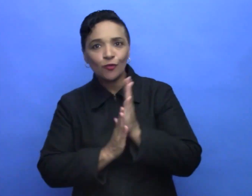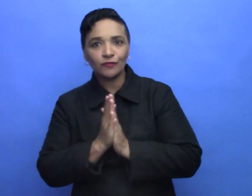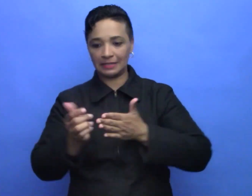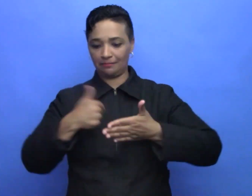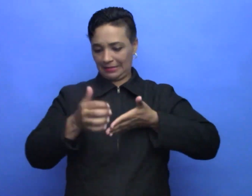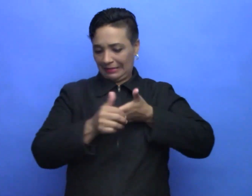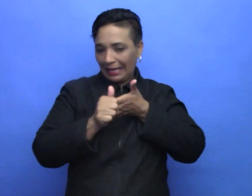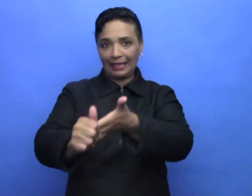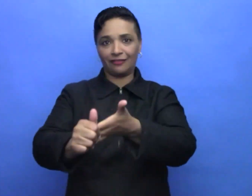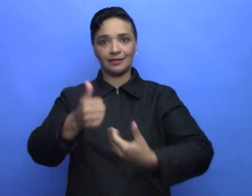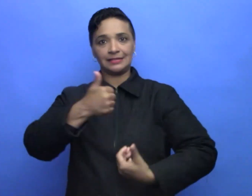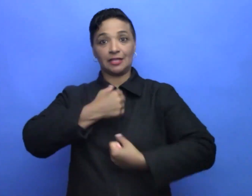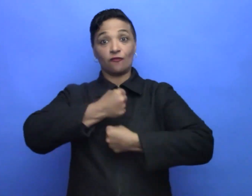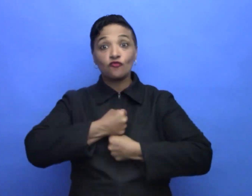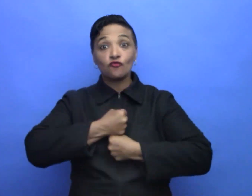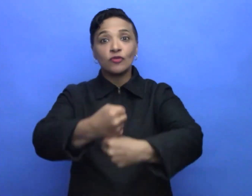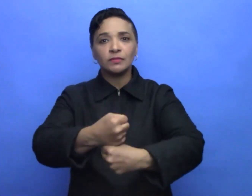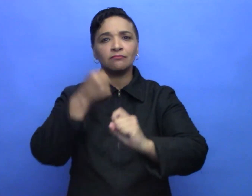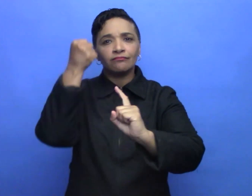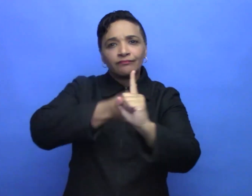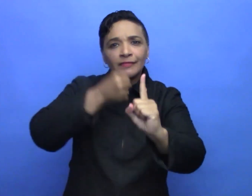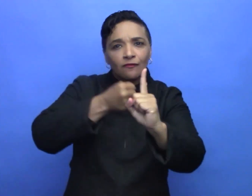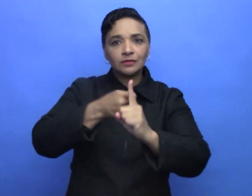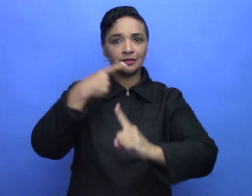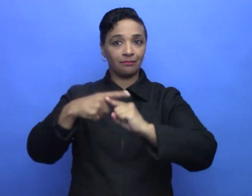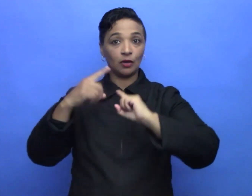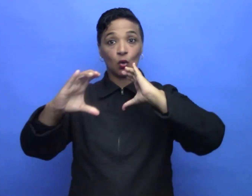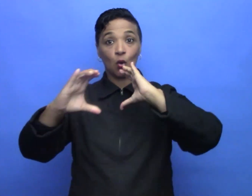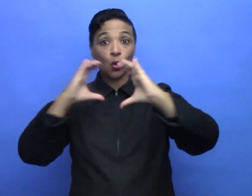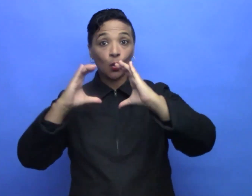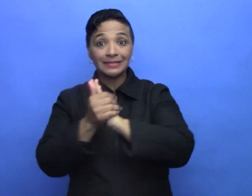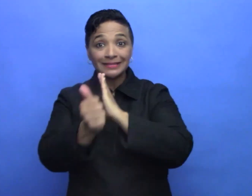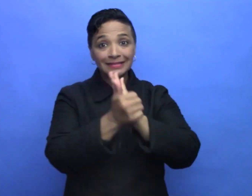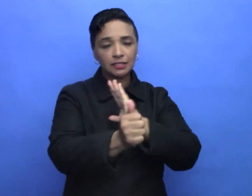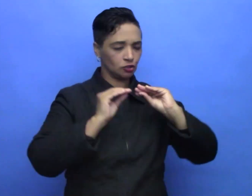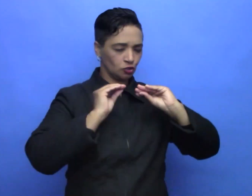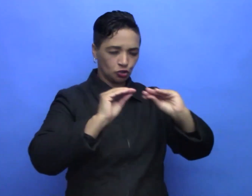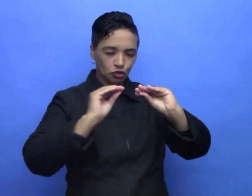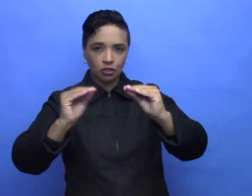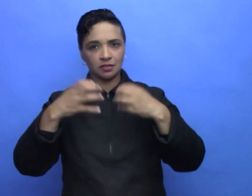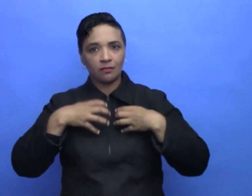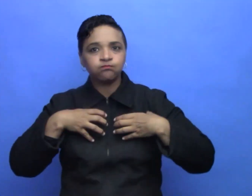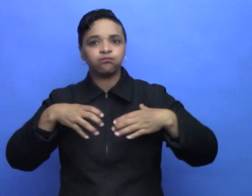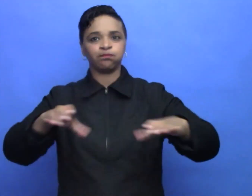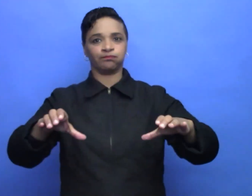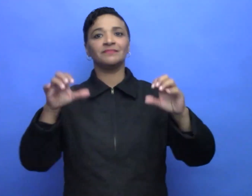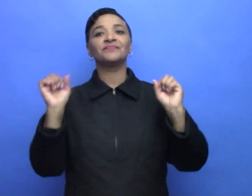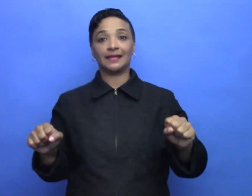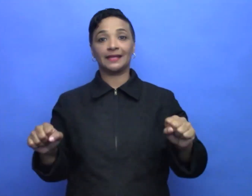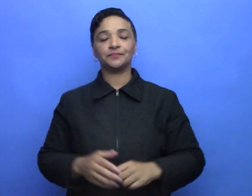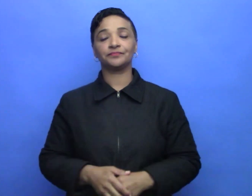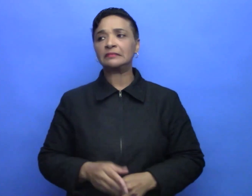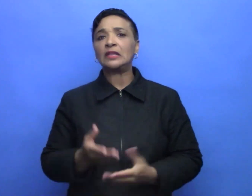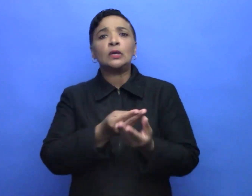self-representation, advocacy skills and communication skills. And this low self-esteem that some people